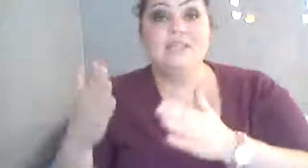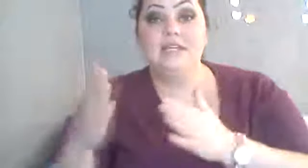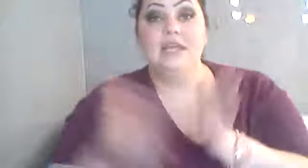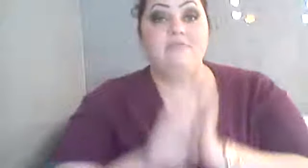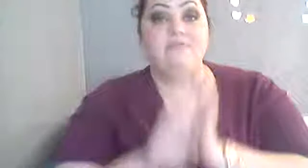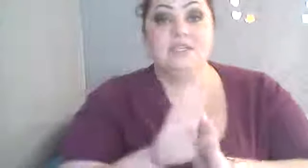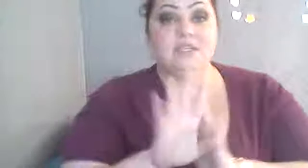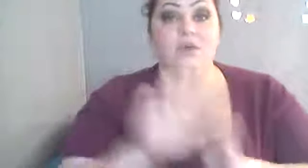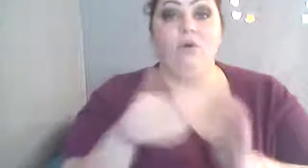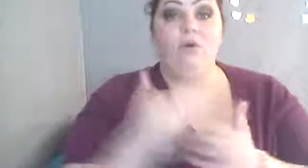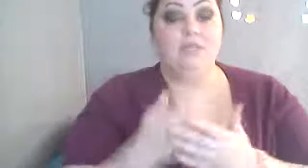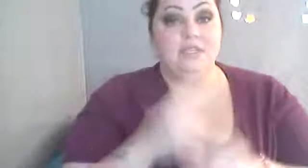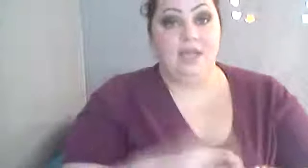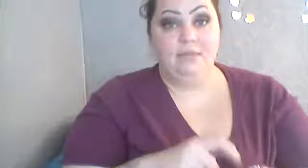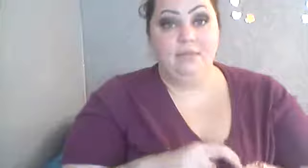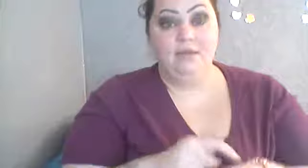progressing and advancing all the time.